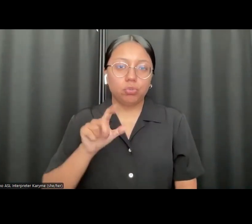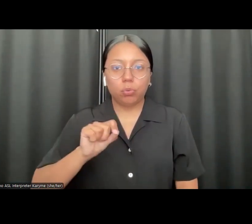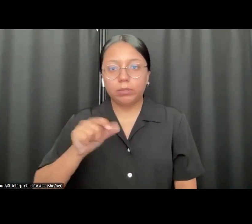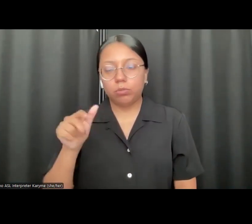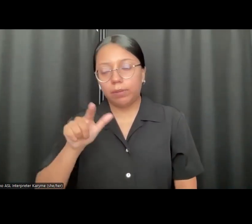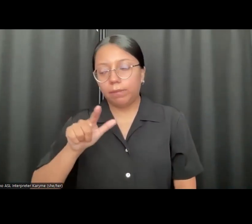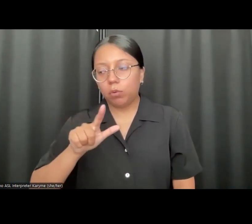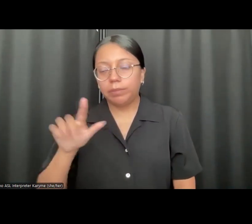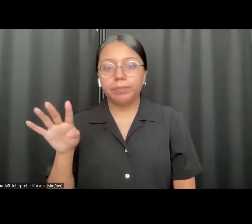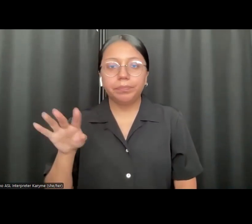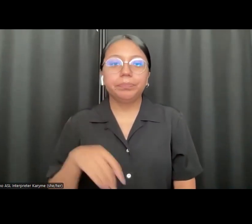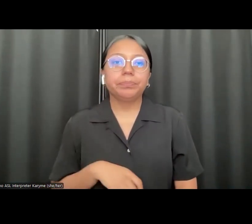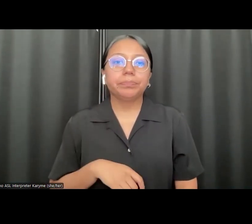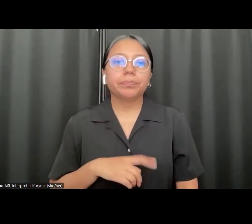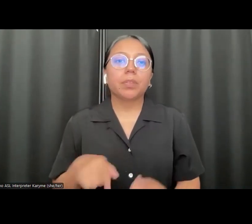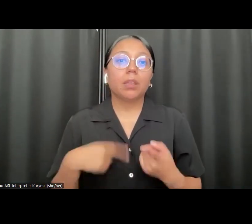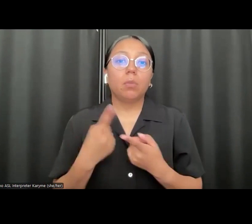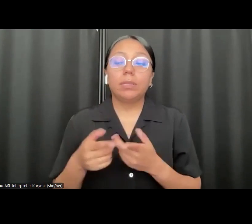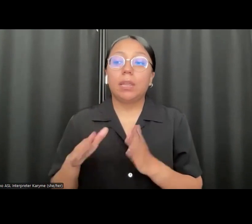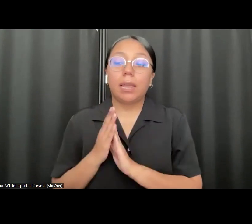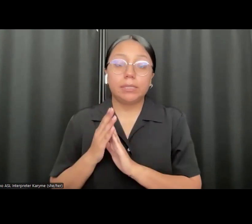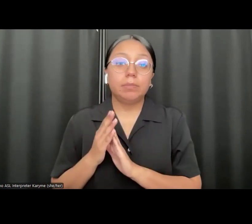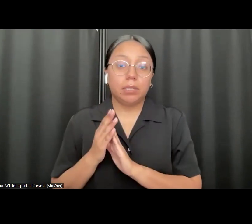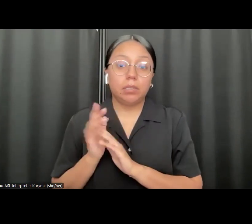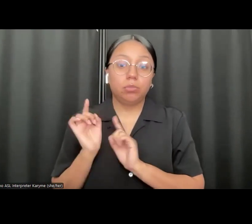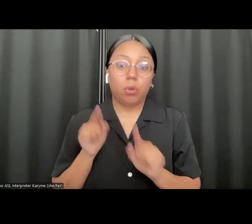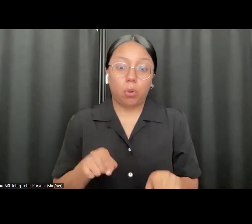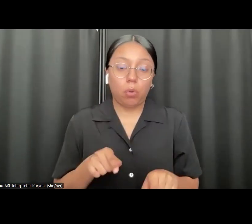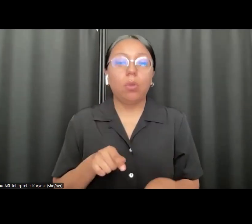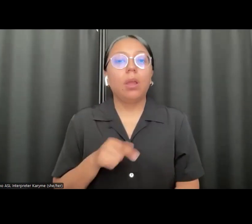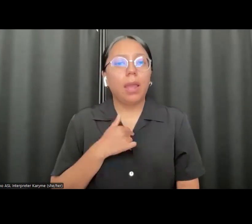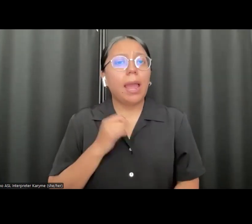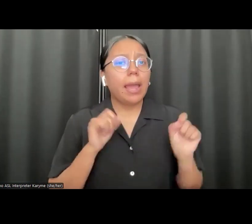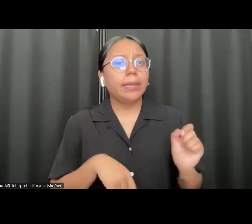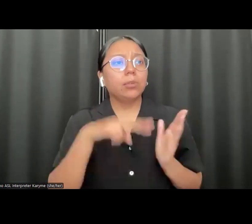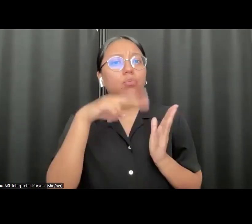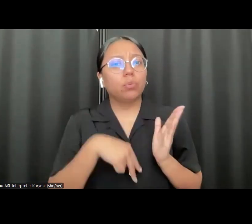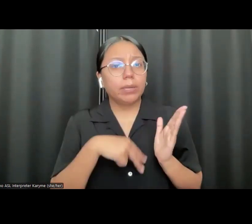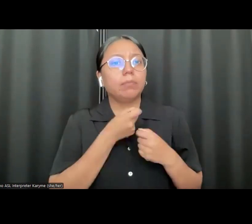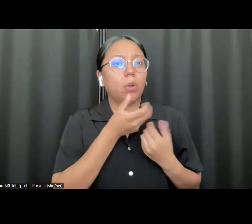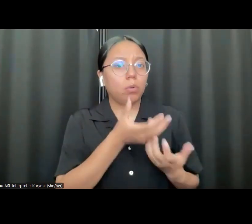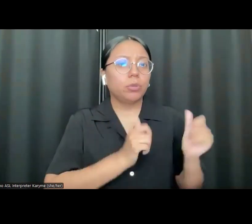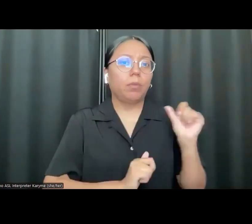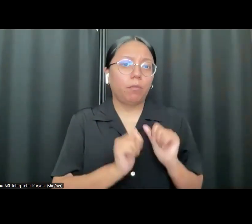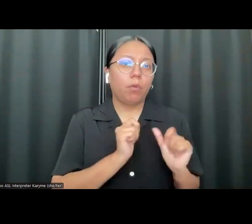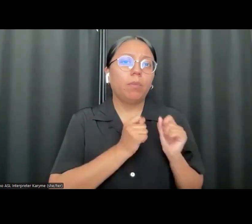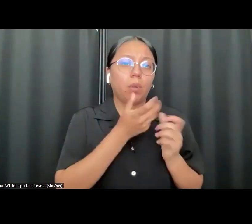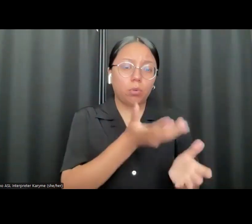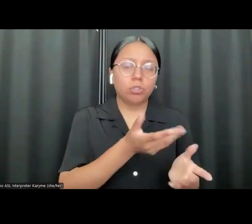like, I can read poetry and I did, but I was like, I also want to make a performance altar about disabled grief and